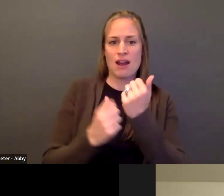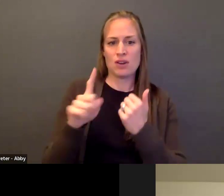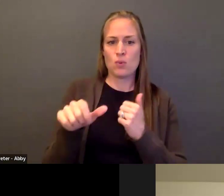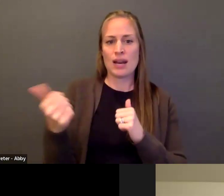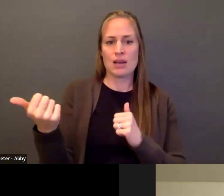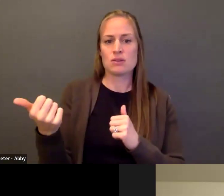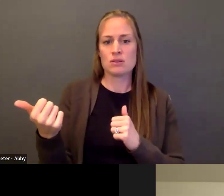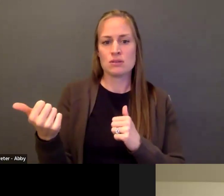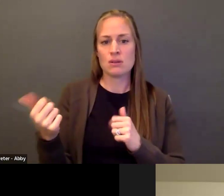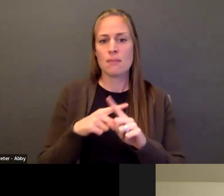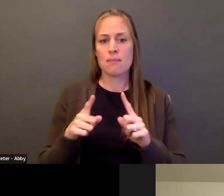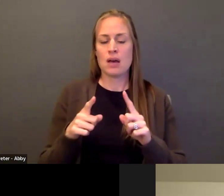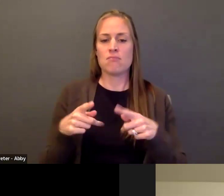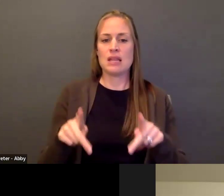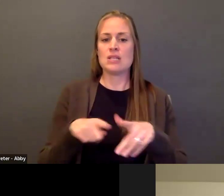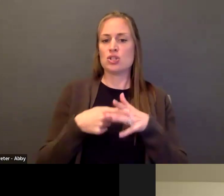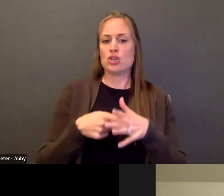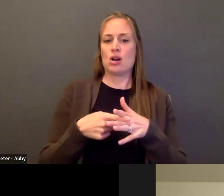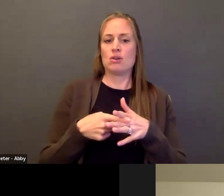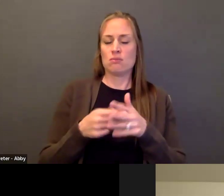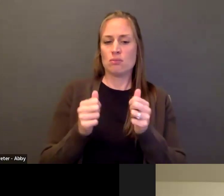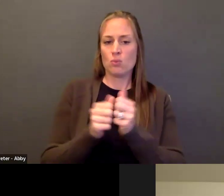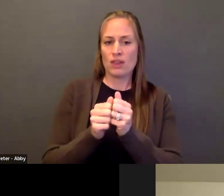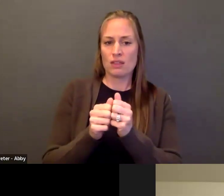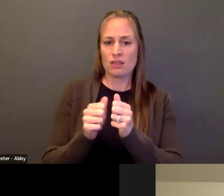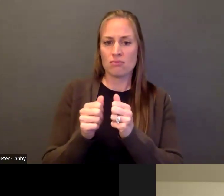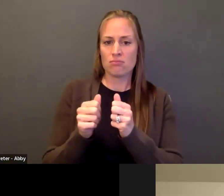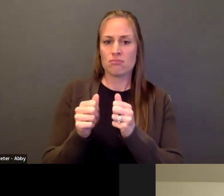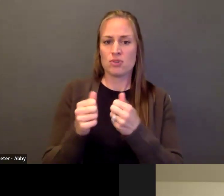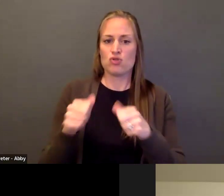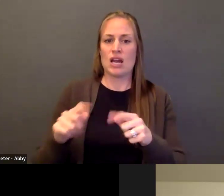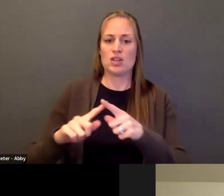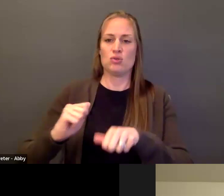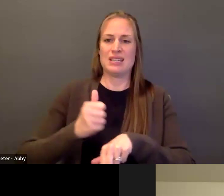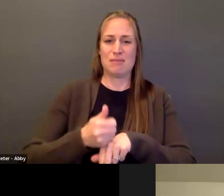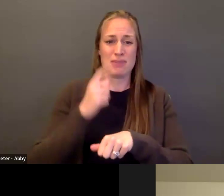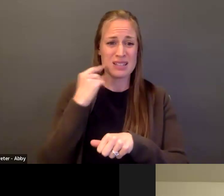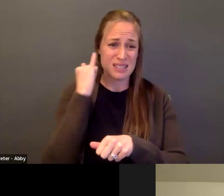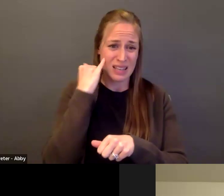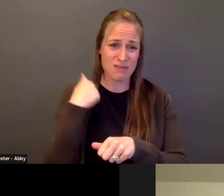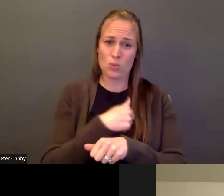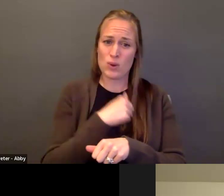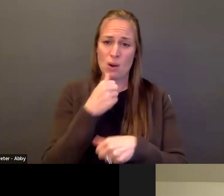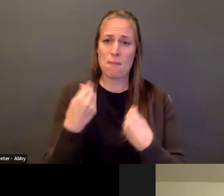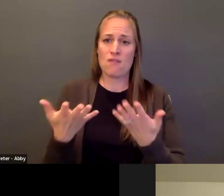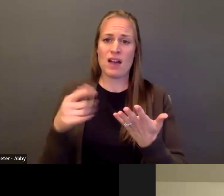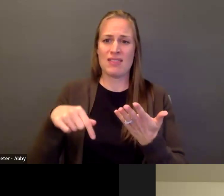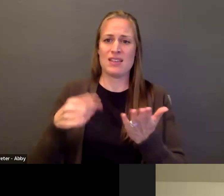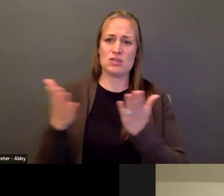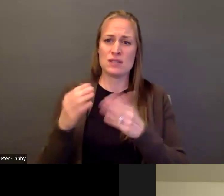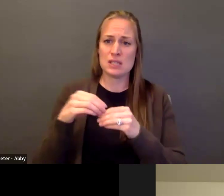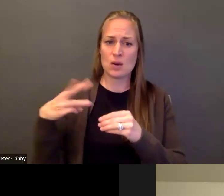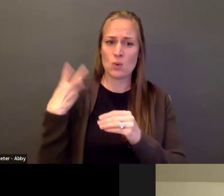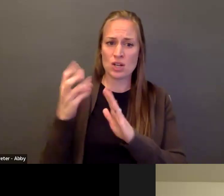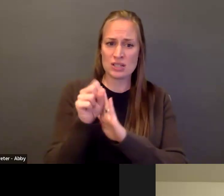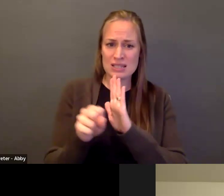out-of-home placement, and not just out-of-home, out of state, because we don't provide these services in Washington. People have to leave, people with intellectual disability have to leave their family, their